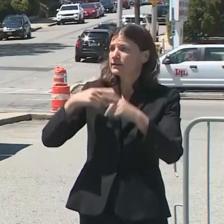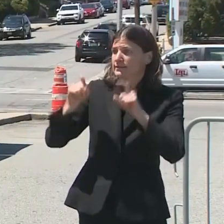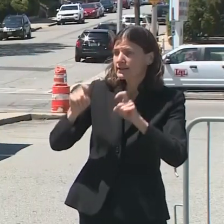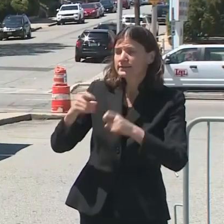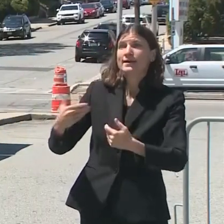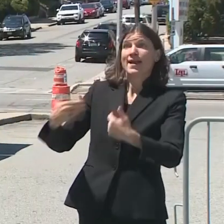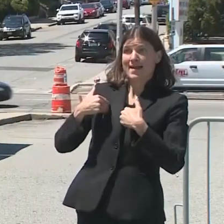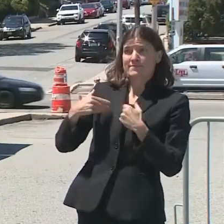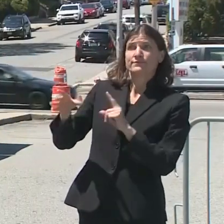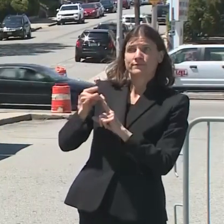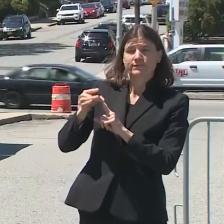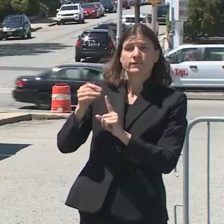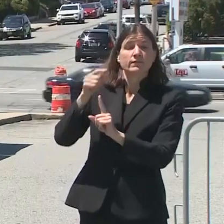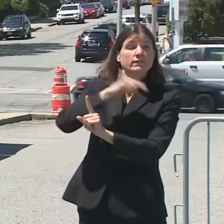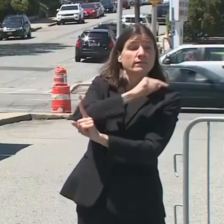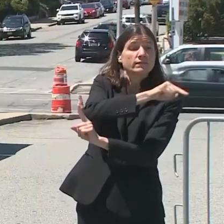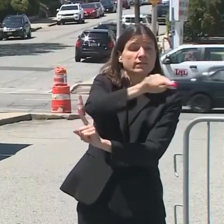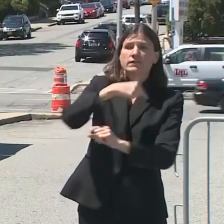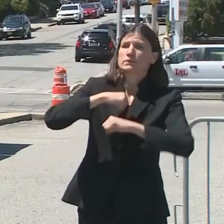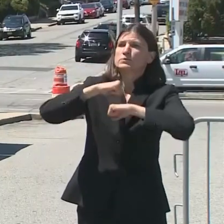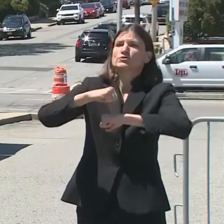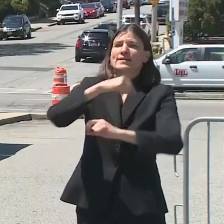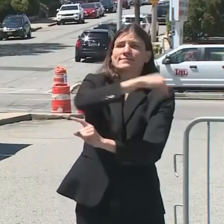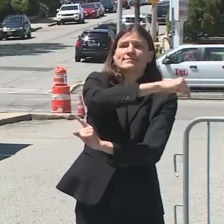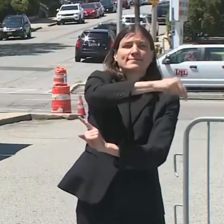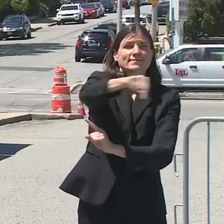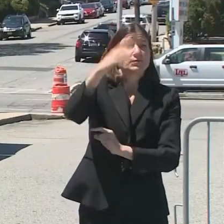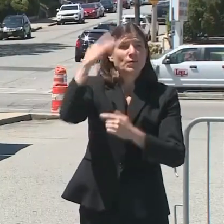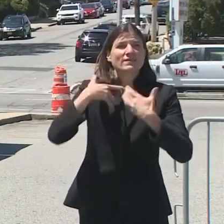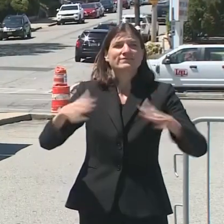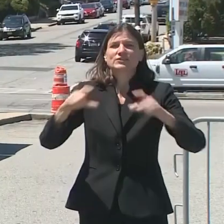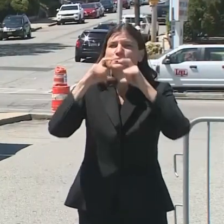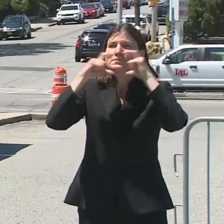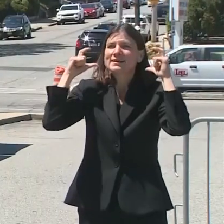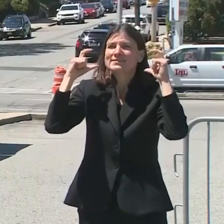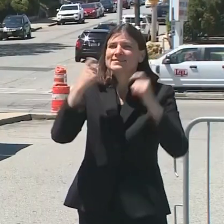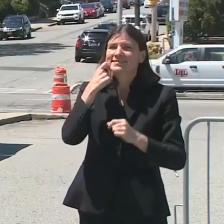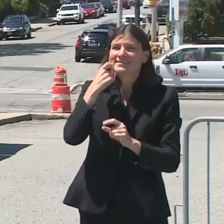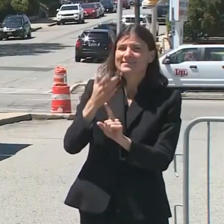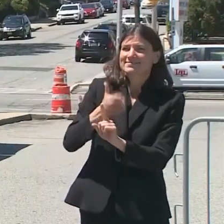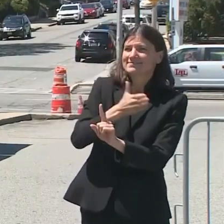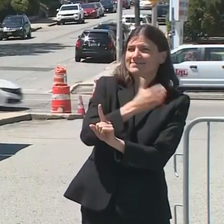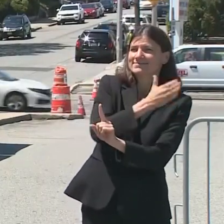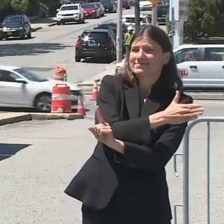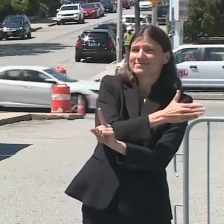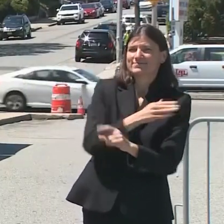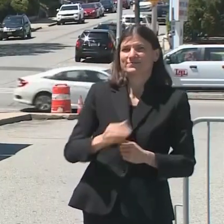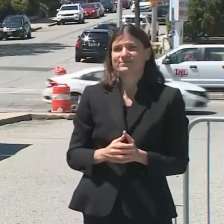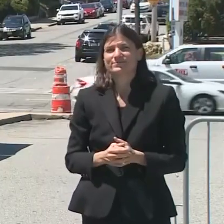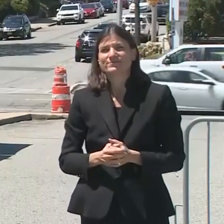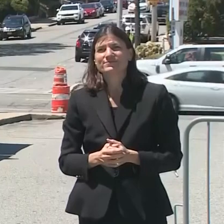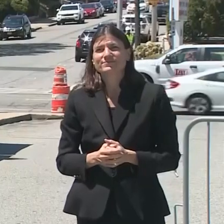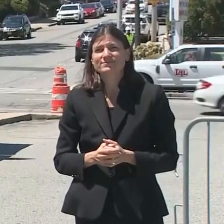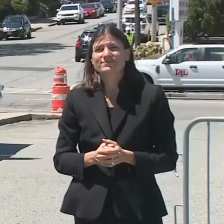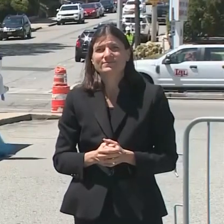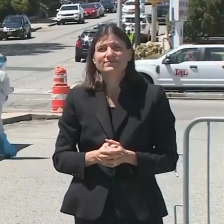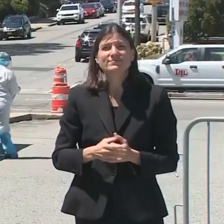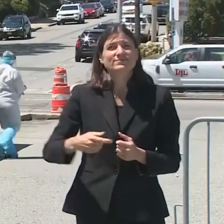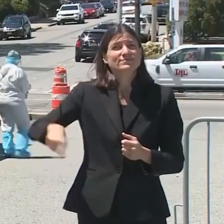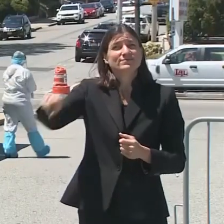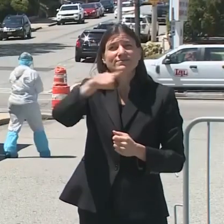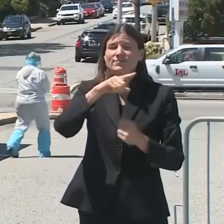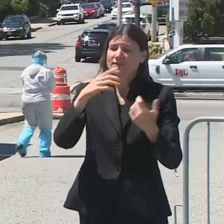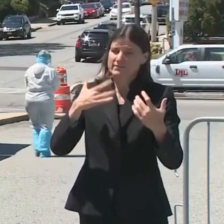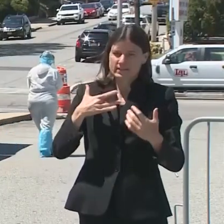contact tracing program is so important. Last month, we were the first state in the country to set up a contact tracing program, the